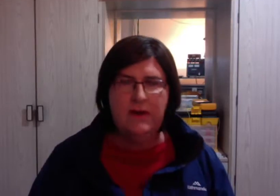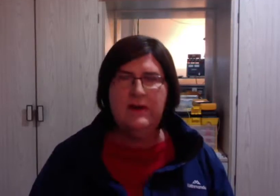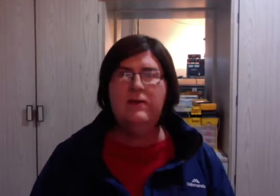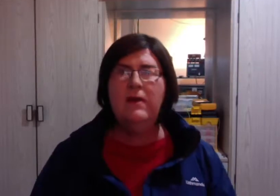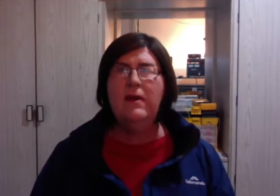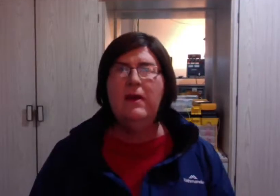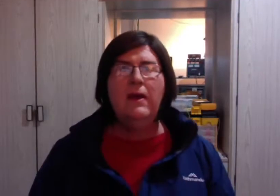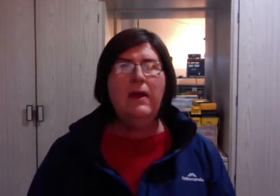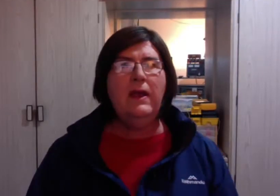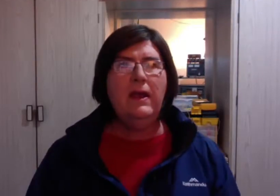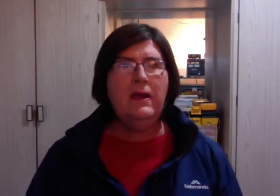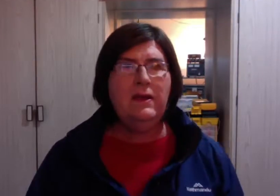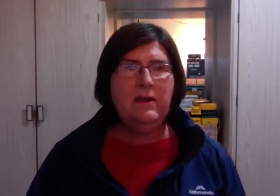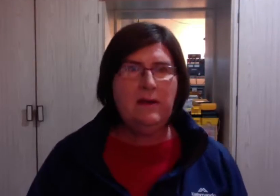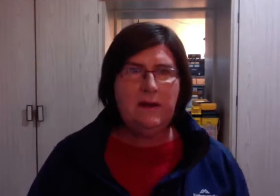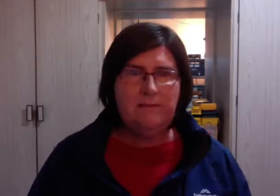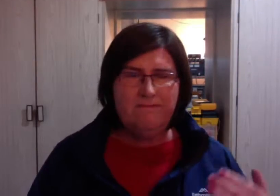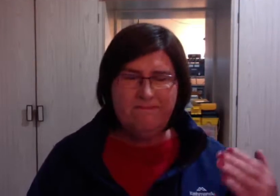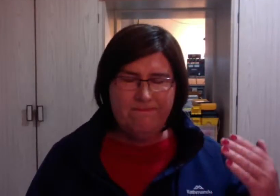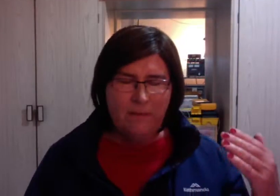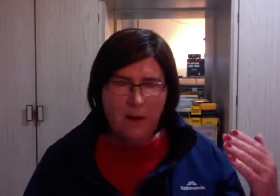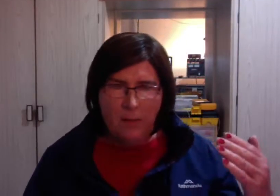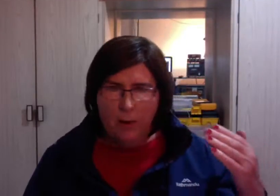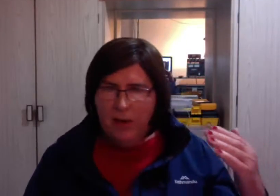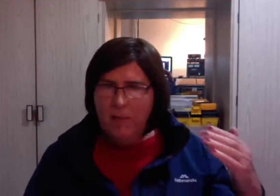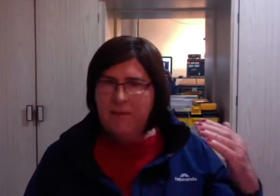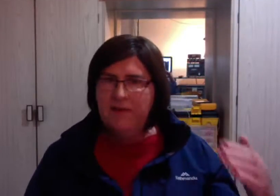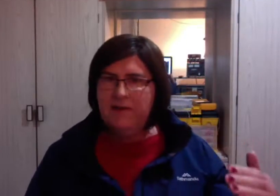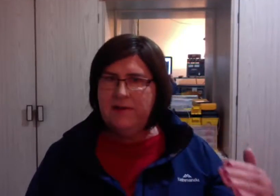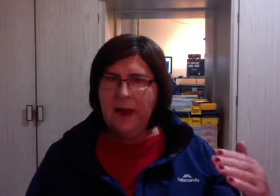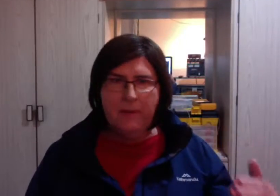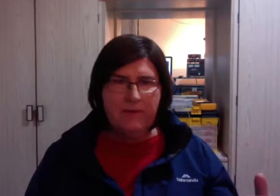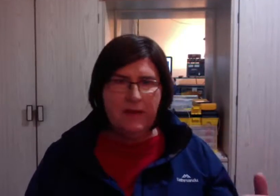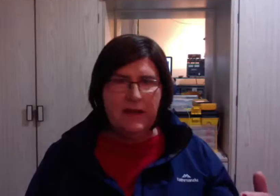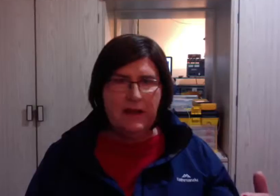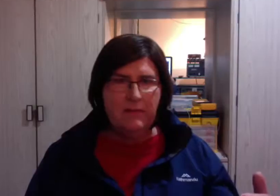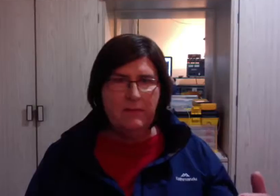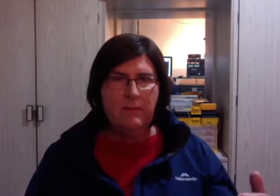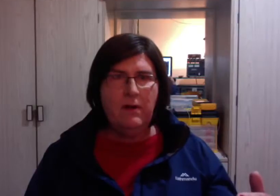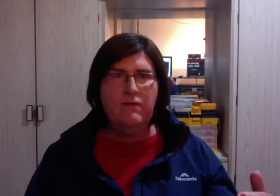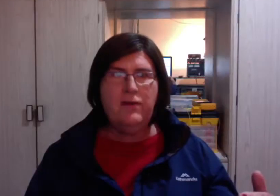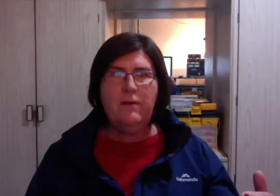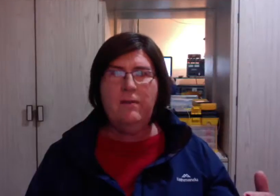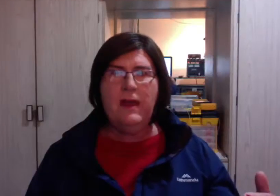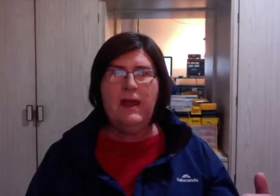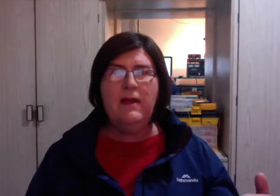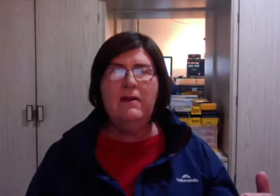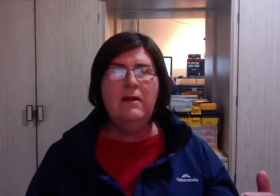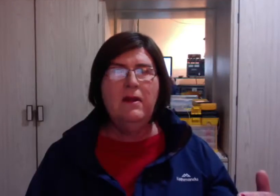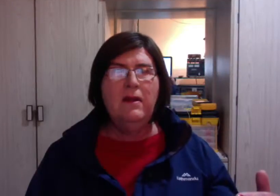quantities. And I'm probably going to mess these up if I get them off the top of my head,